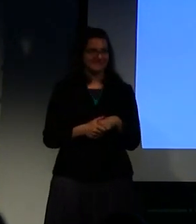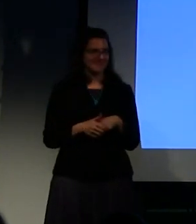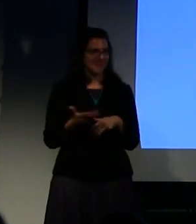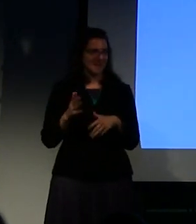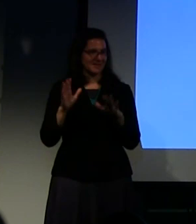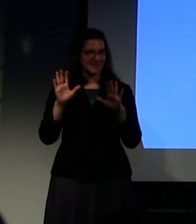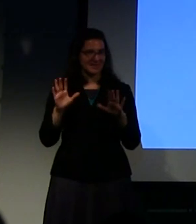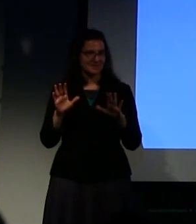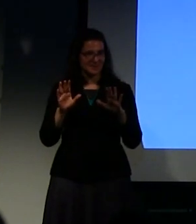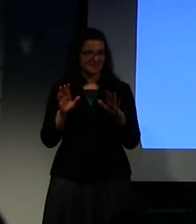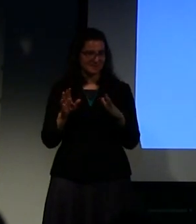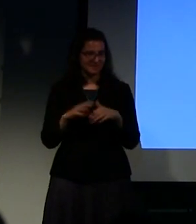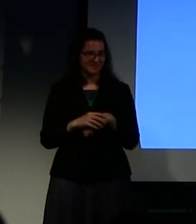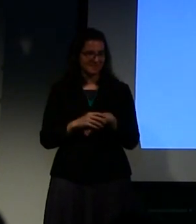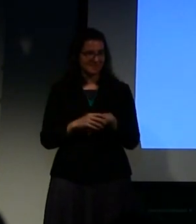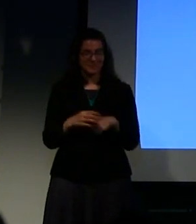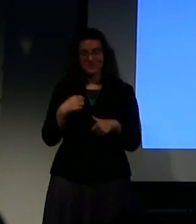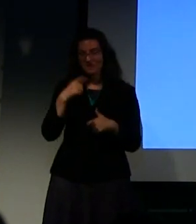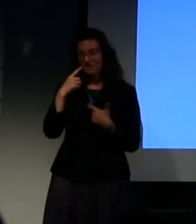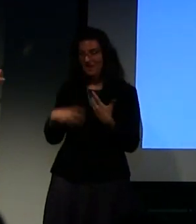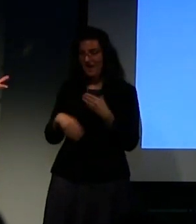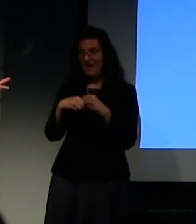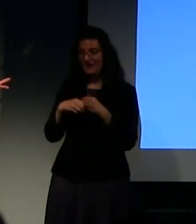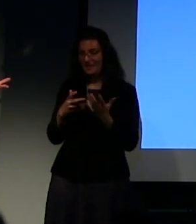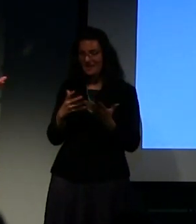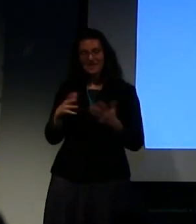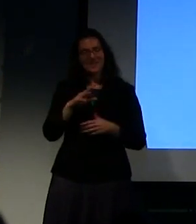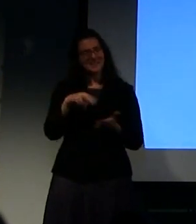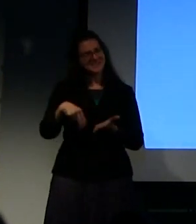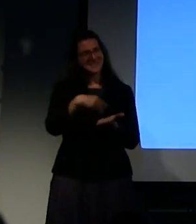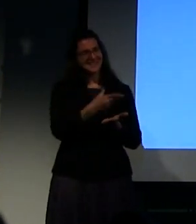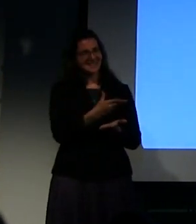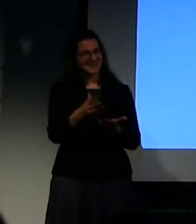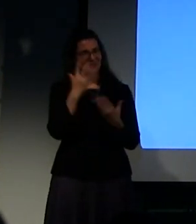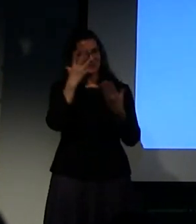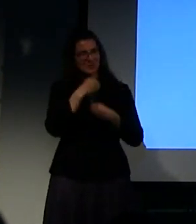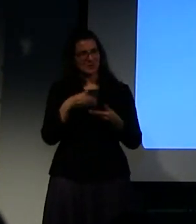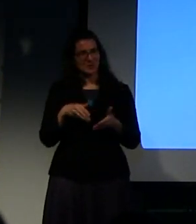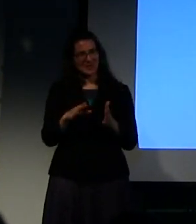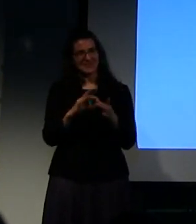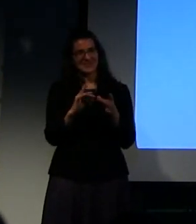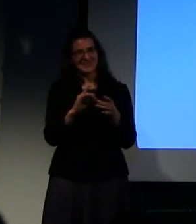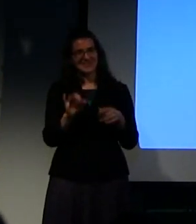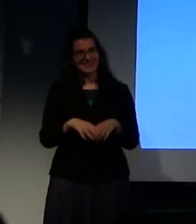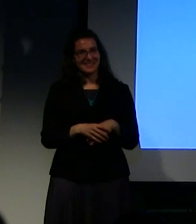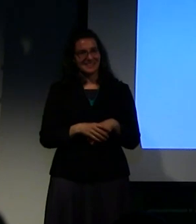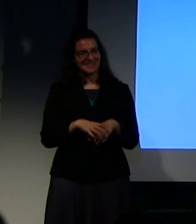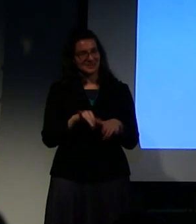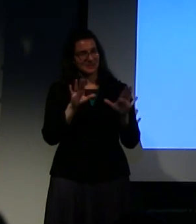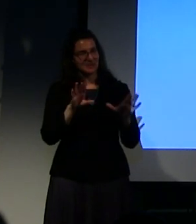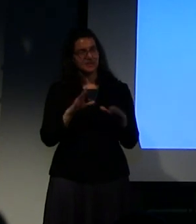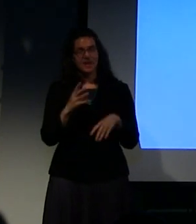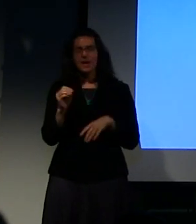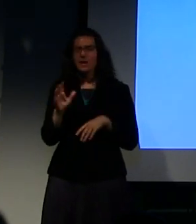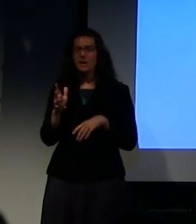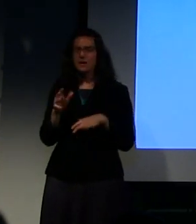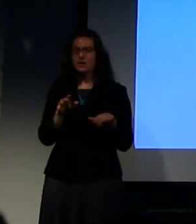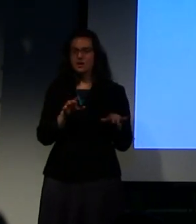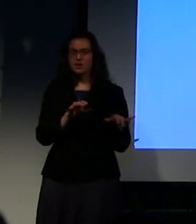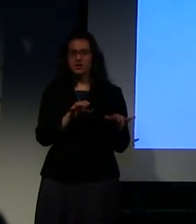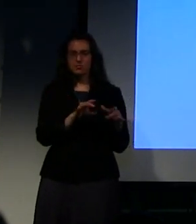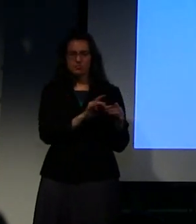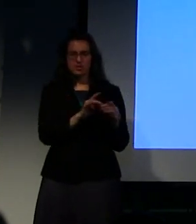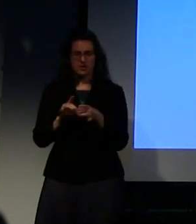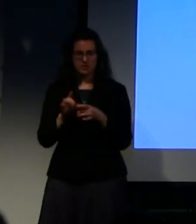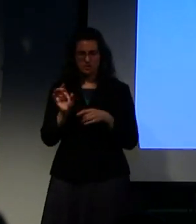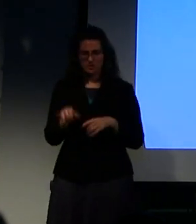phenomenal. Well, I thought it added a lot. The dancing thing is a beautiful way to sing it. And then sort of related to that,